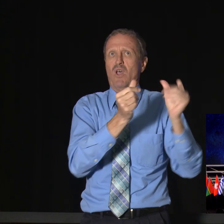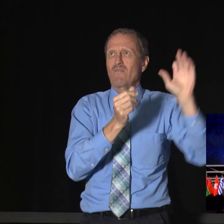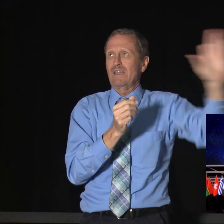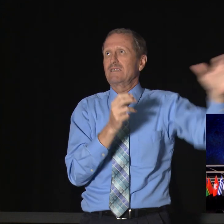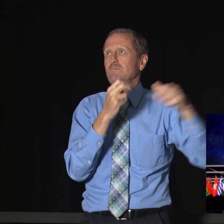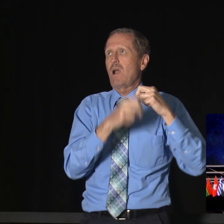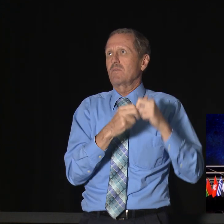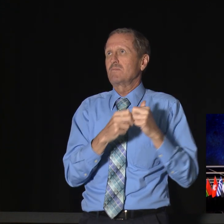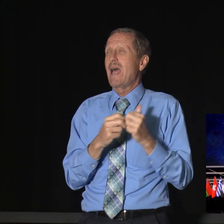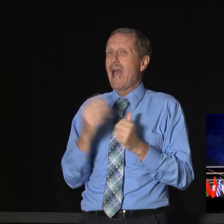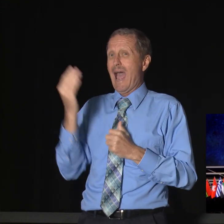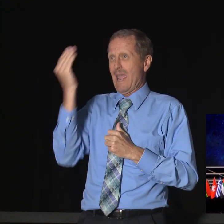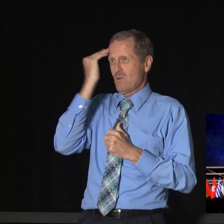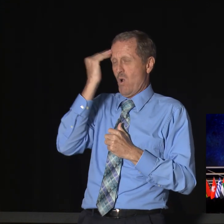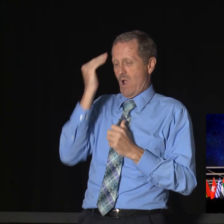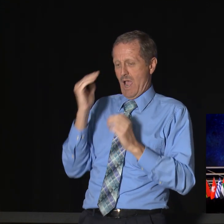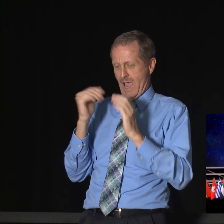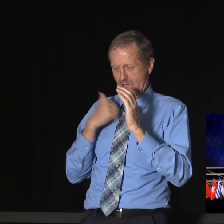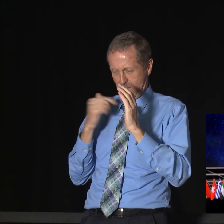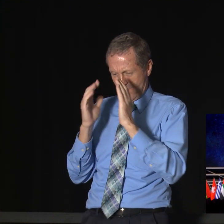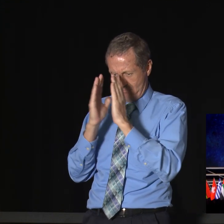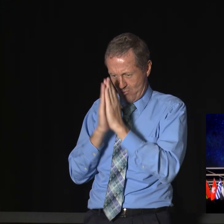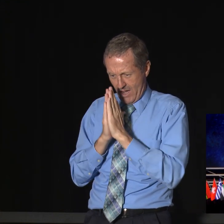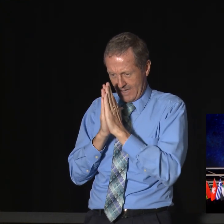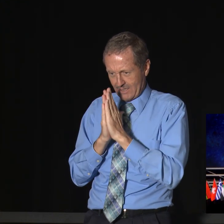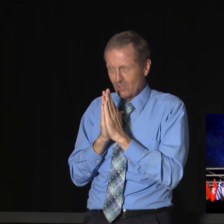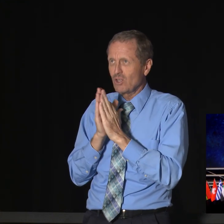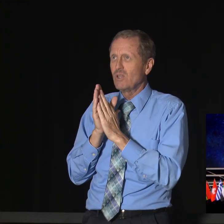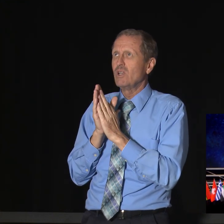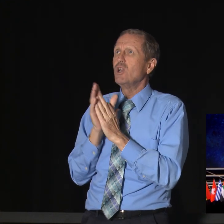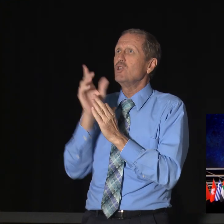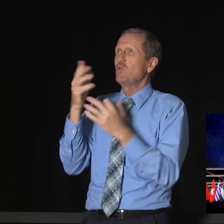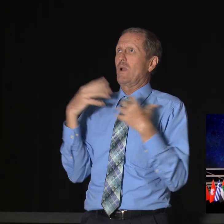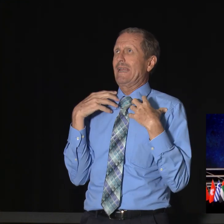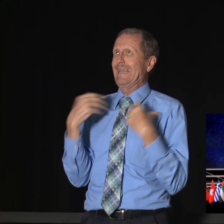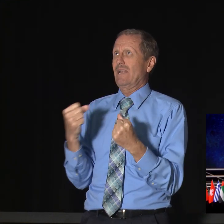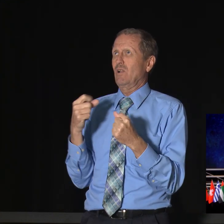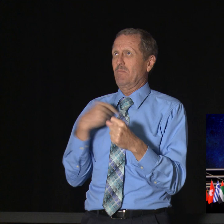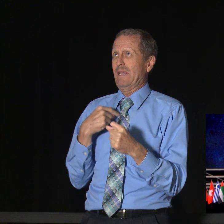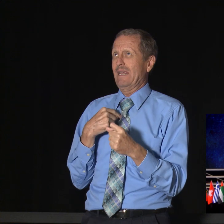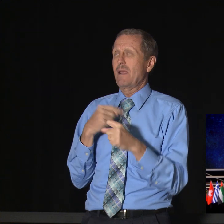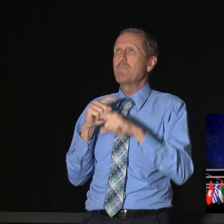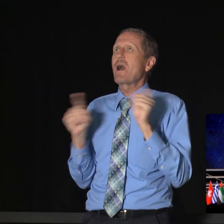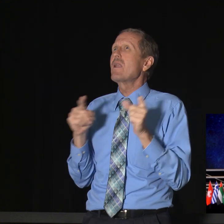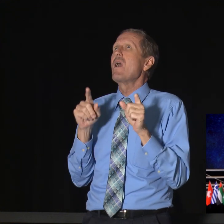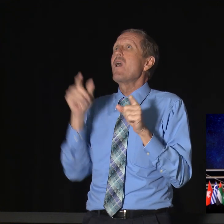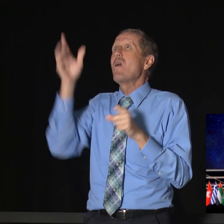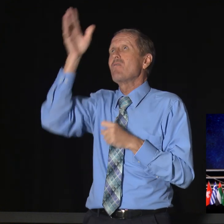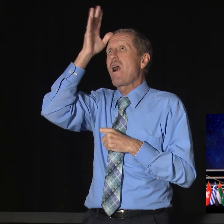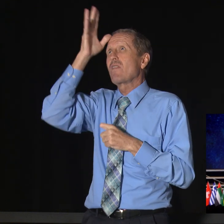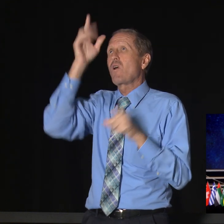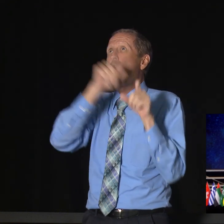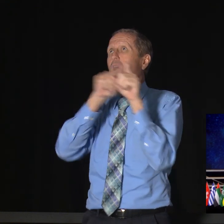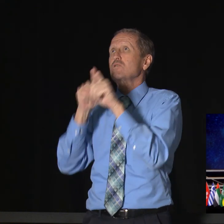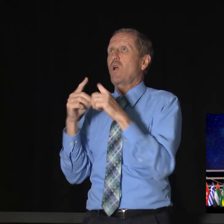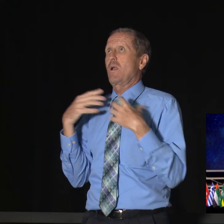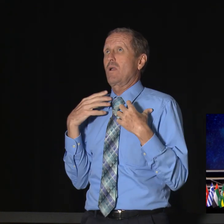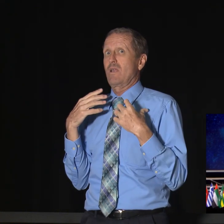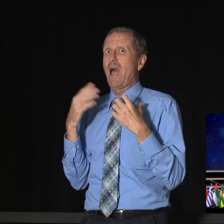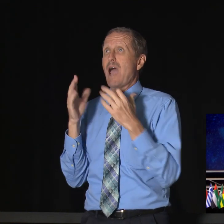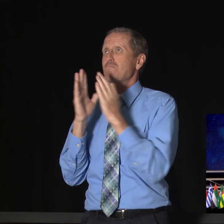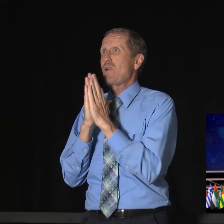Lord, I know that I'm praying that you would recover and you would heal me. But Father, I'm also praying that you would heal